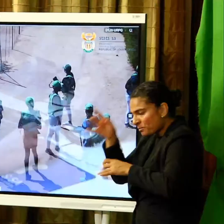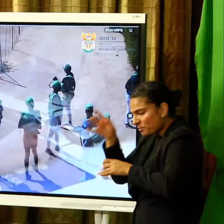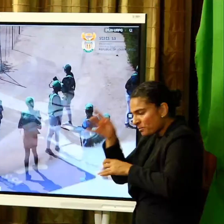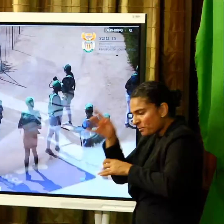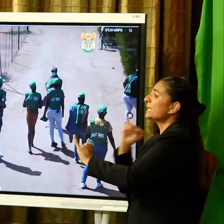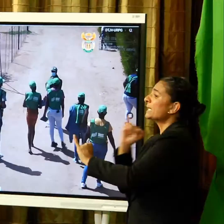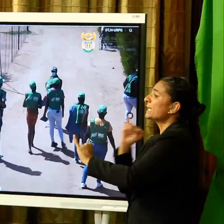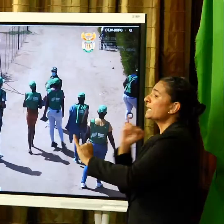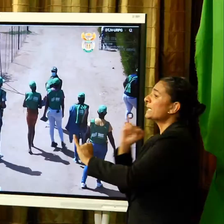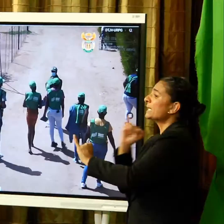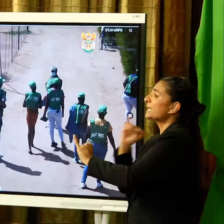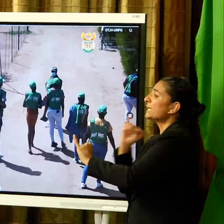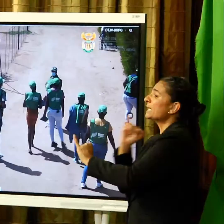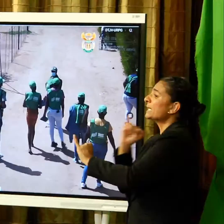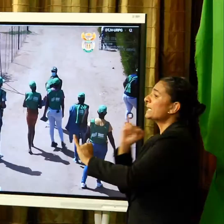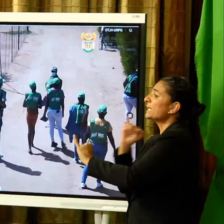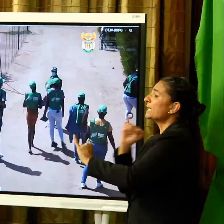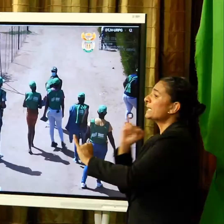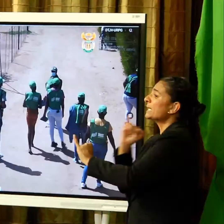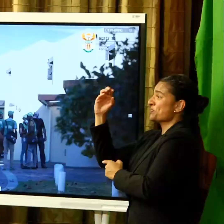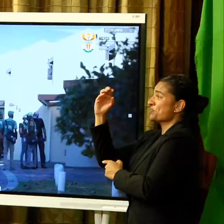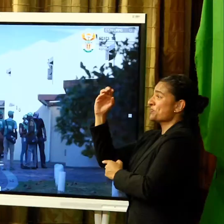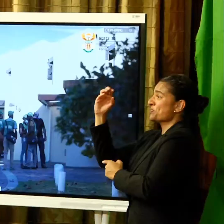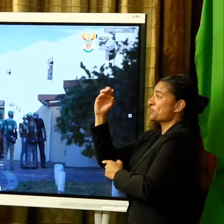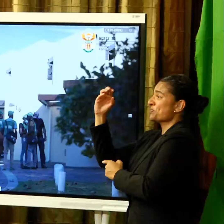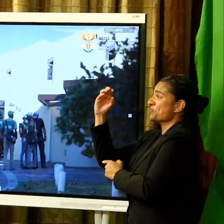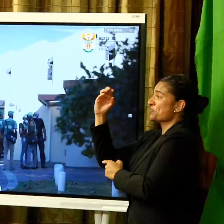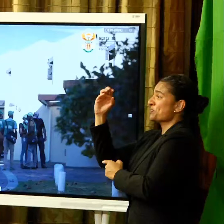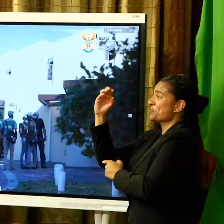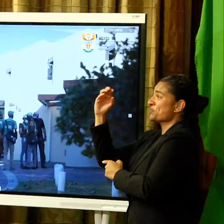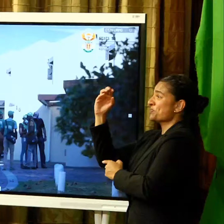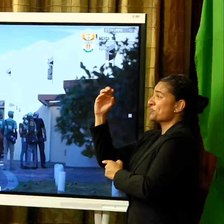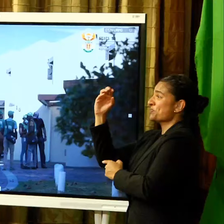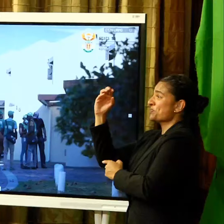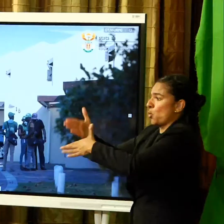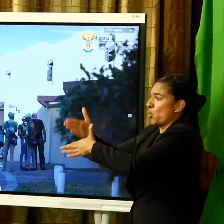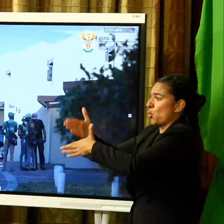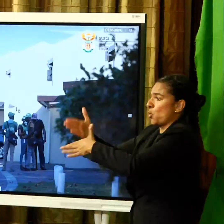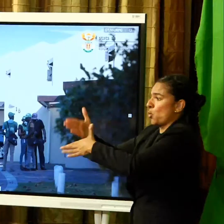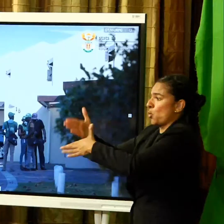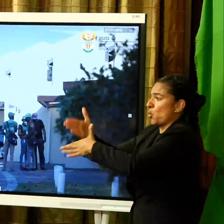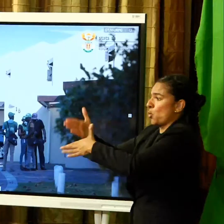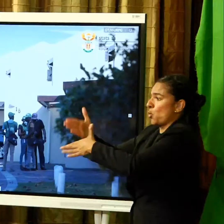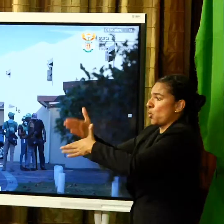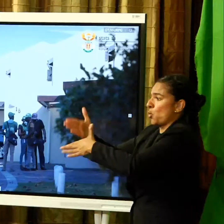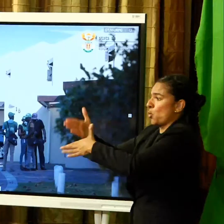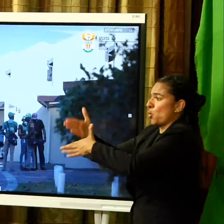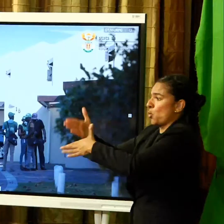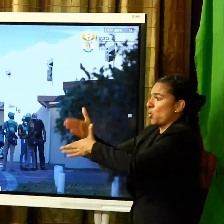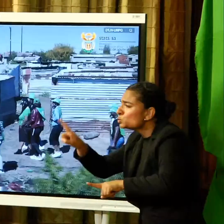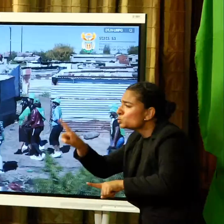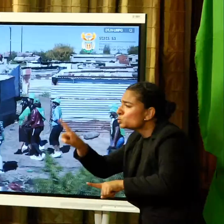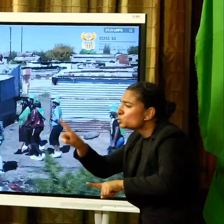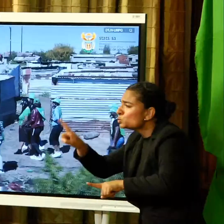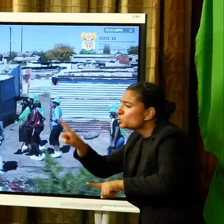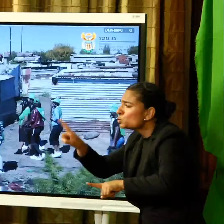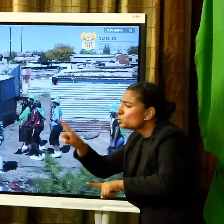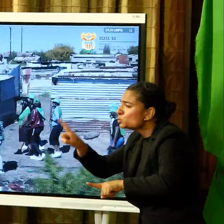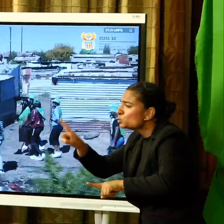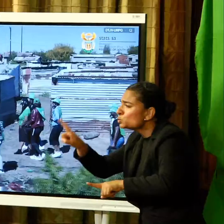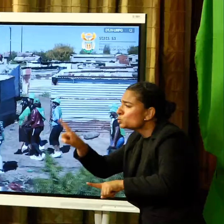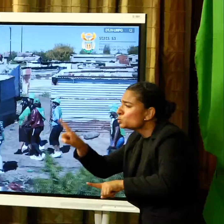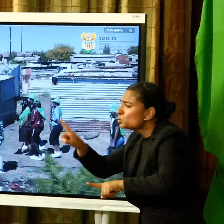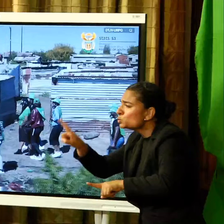field workers were brought on board to administer the census questionnaire. A multi-mode data collection method became